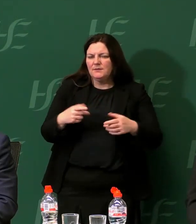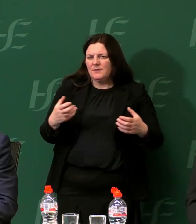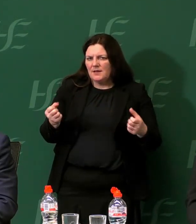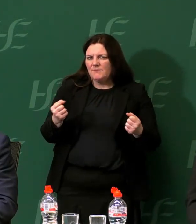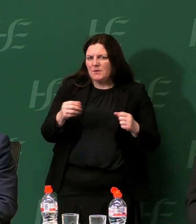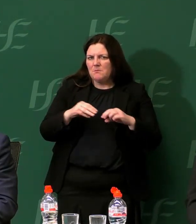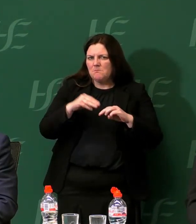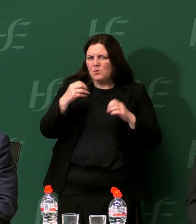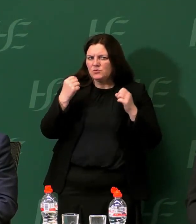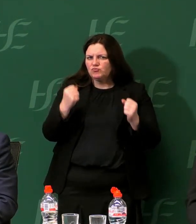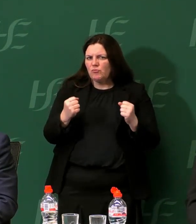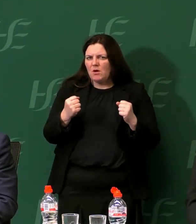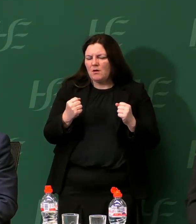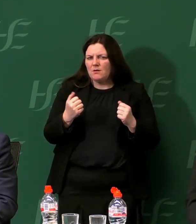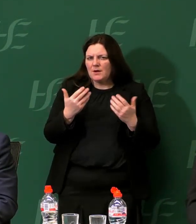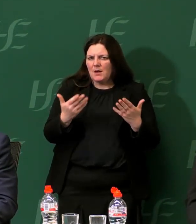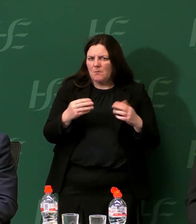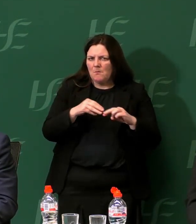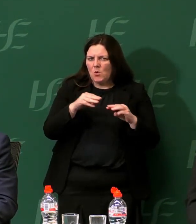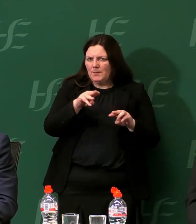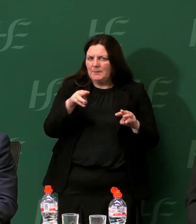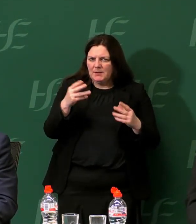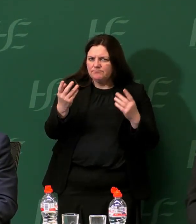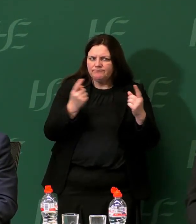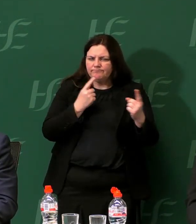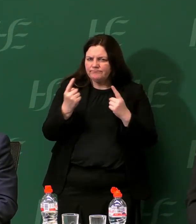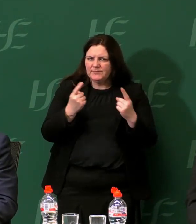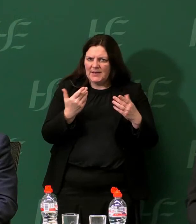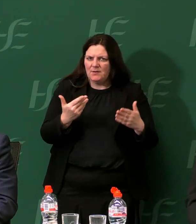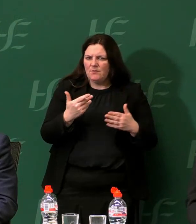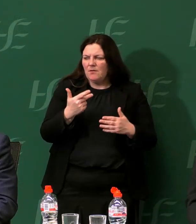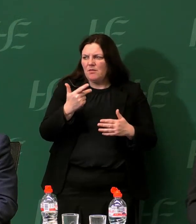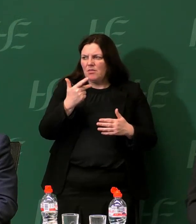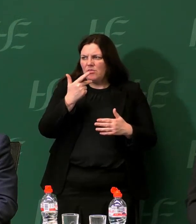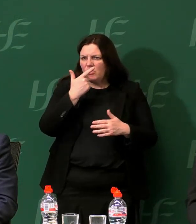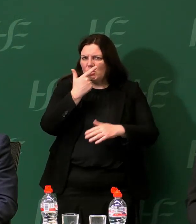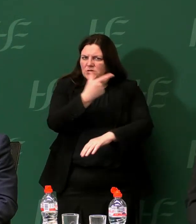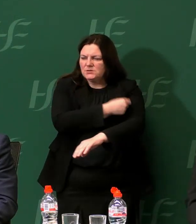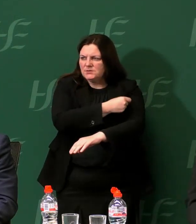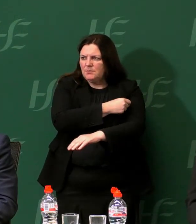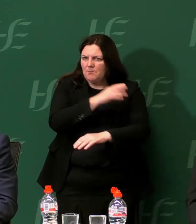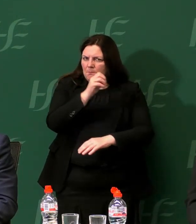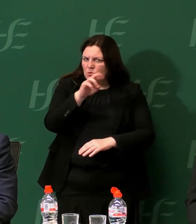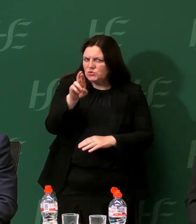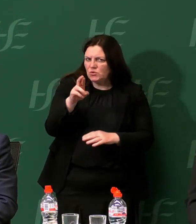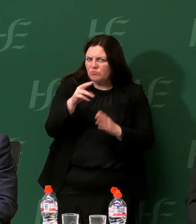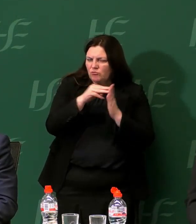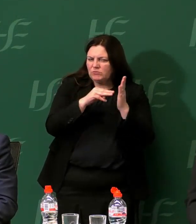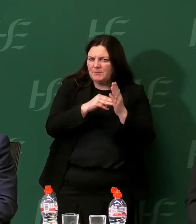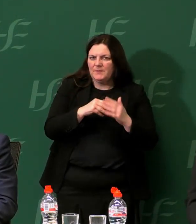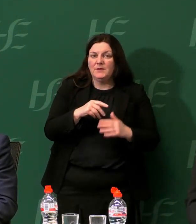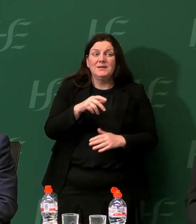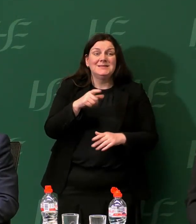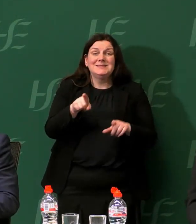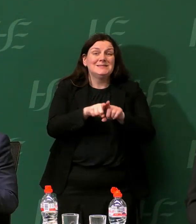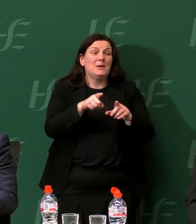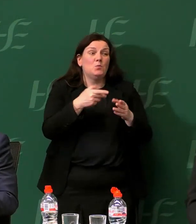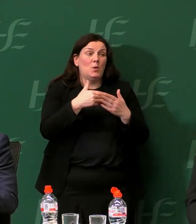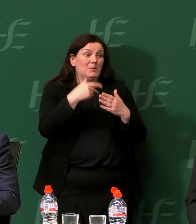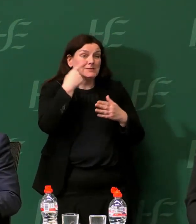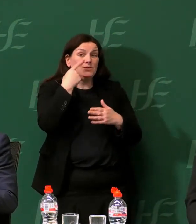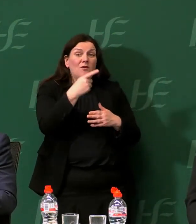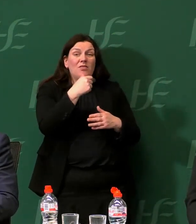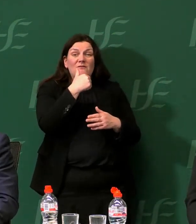much stronger. And I think the public have really embraced now the booster programme. And it's probably like what we've seen at the start of the vaccination